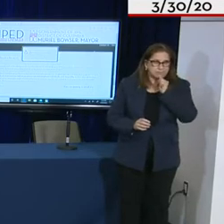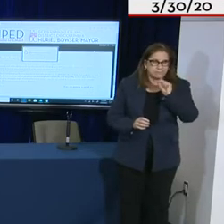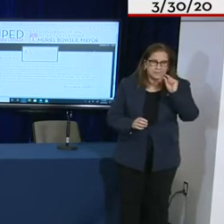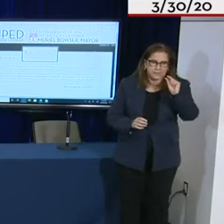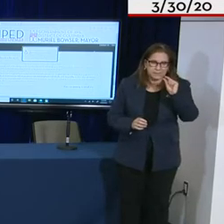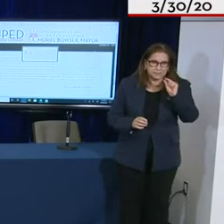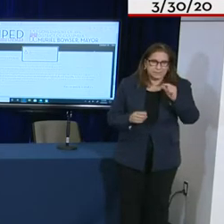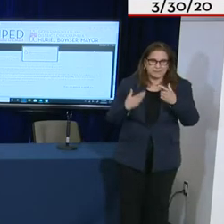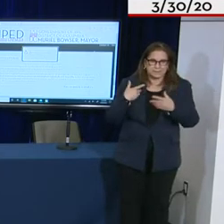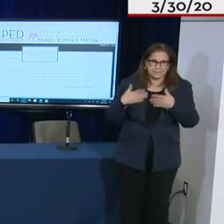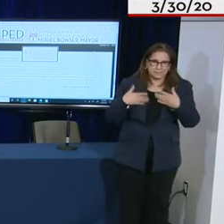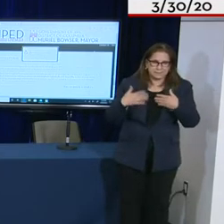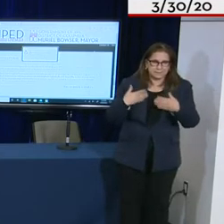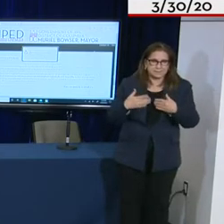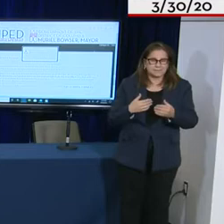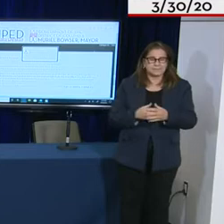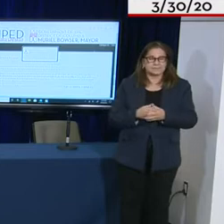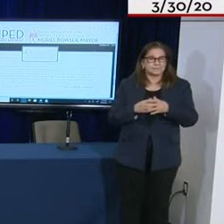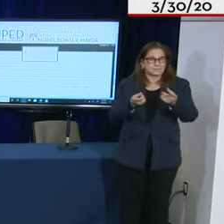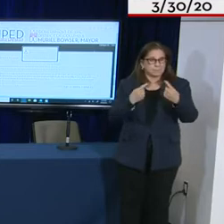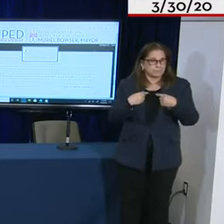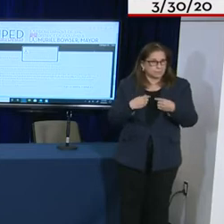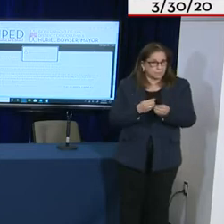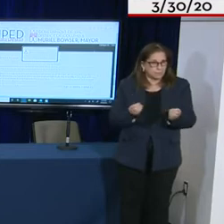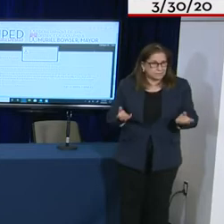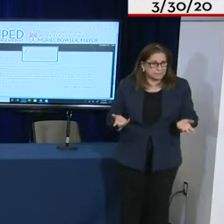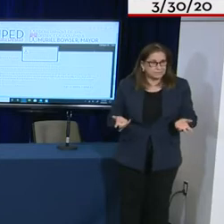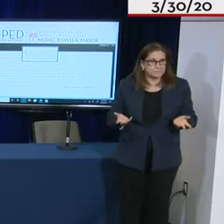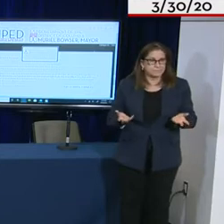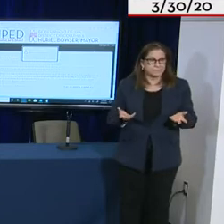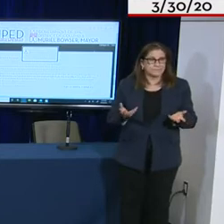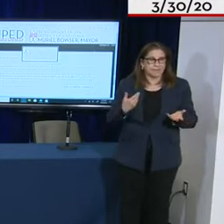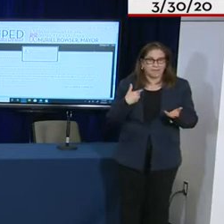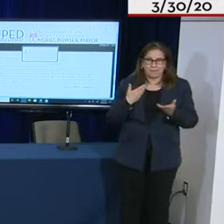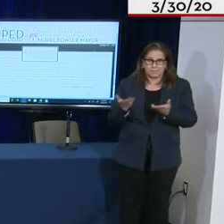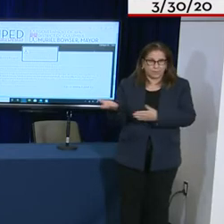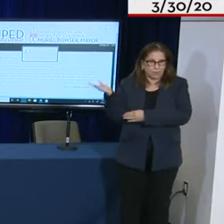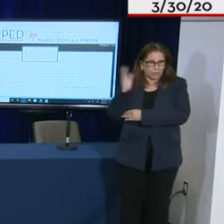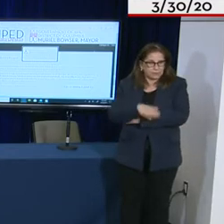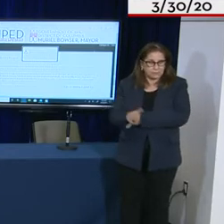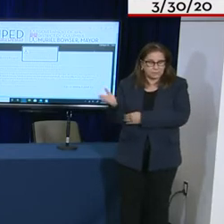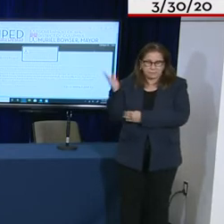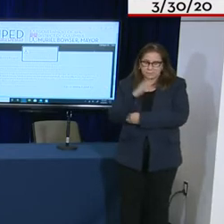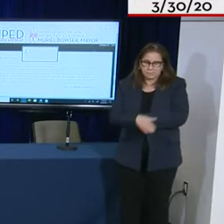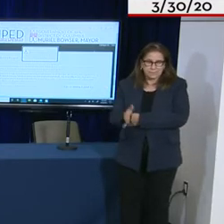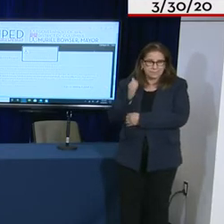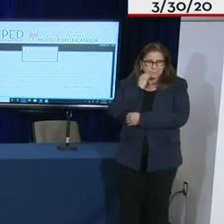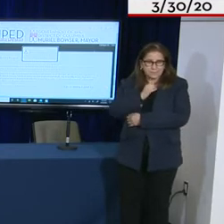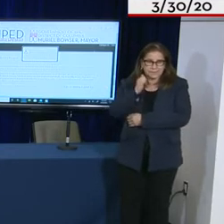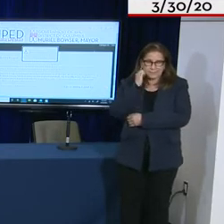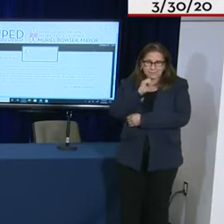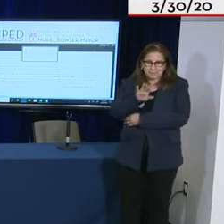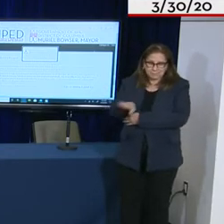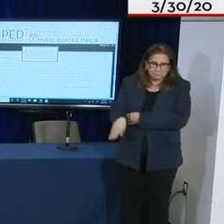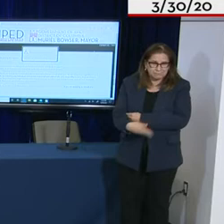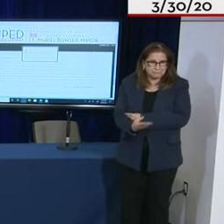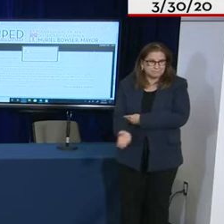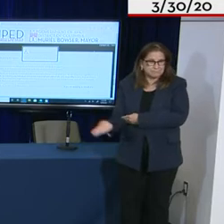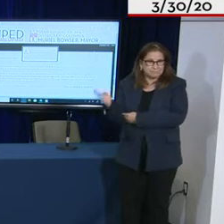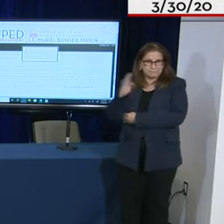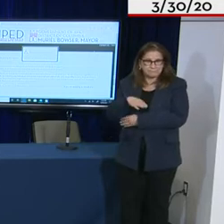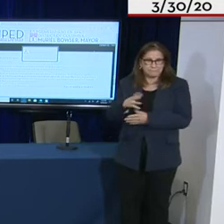physically coming in. And when I tell you we're there day and night, we have been in the office every single day, including